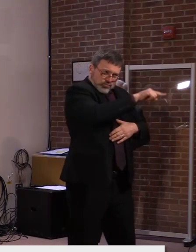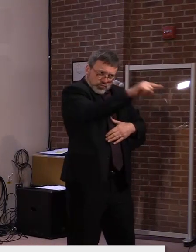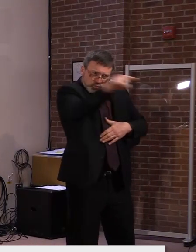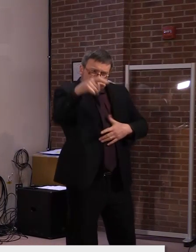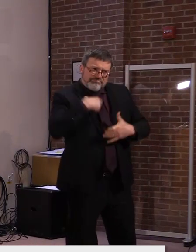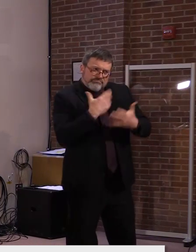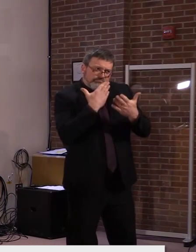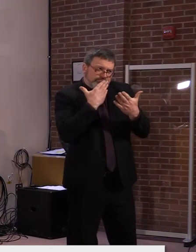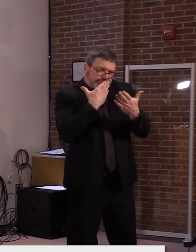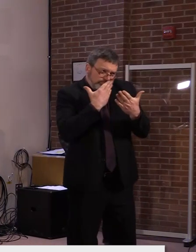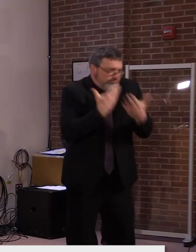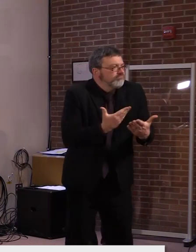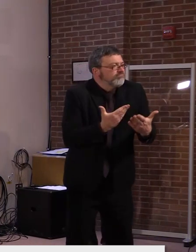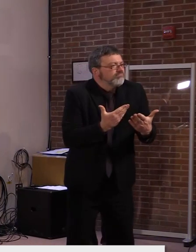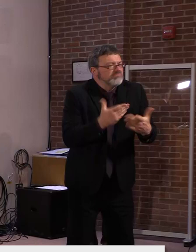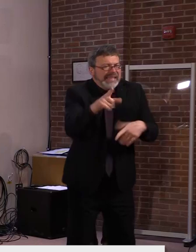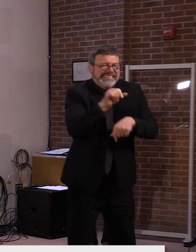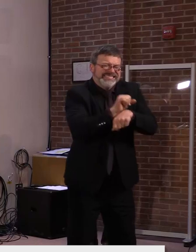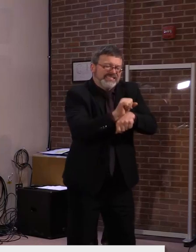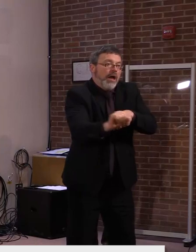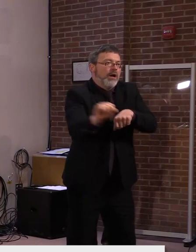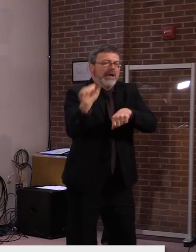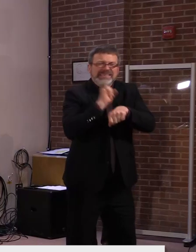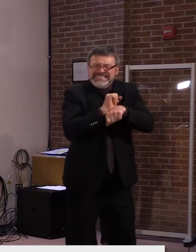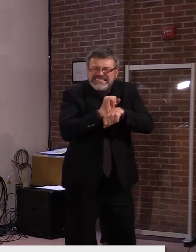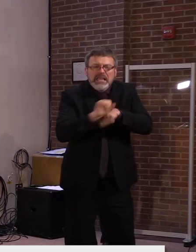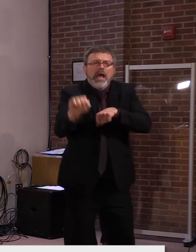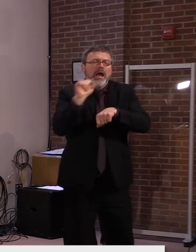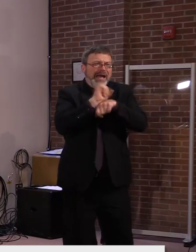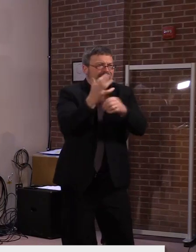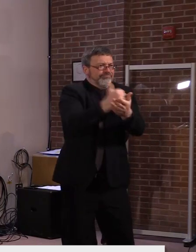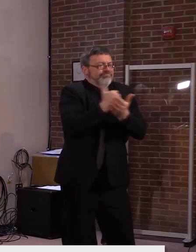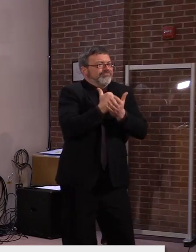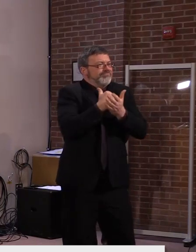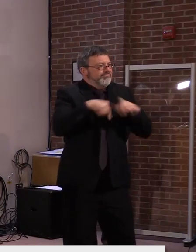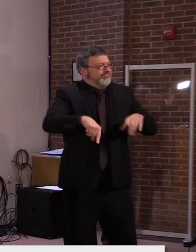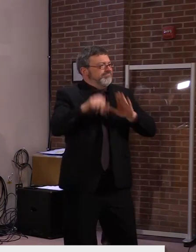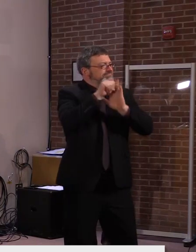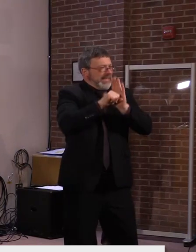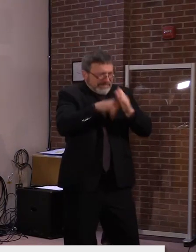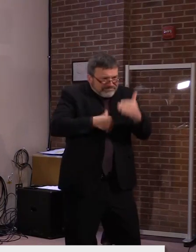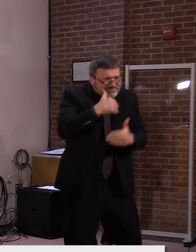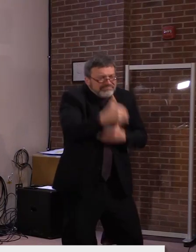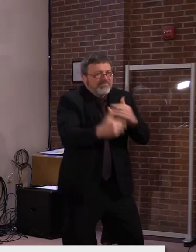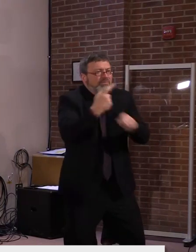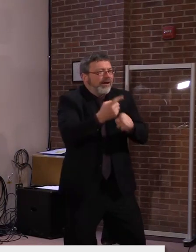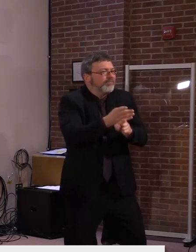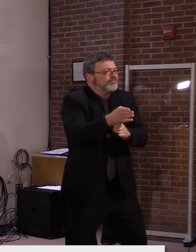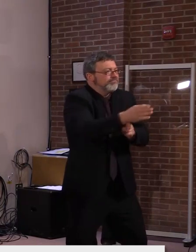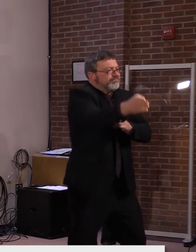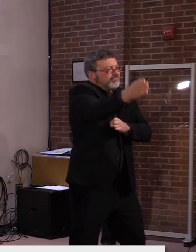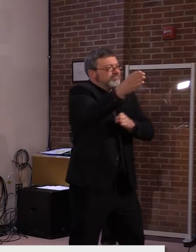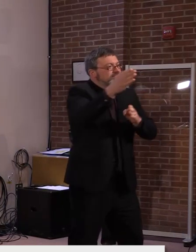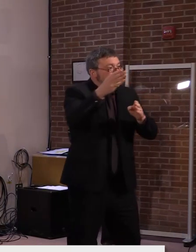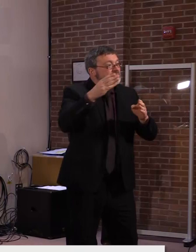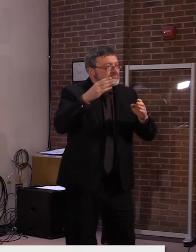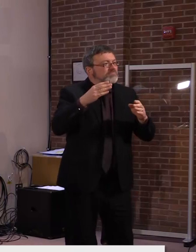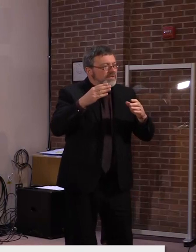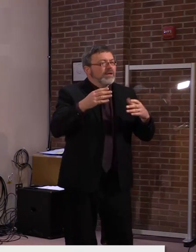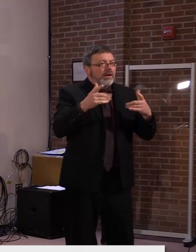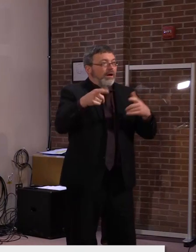if you hadn't stepped up and done your part. And thank you to all those who serve your community through your